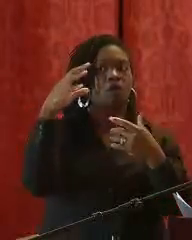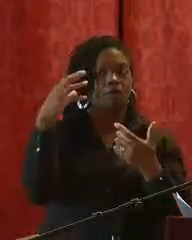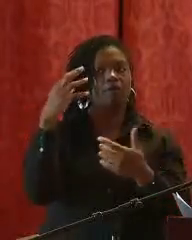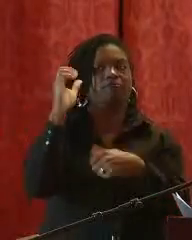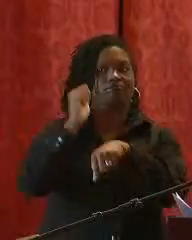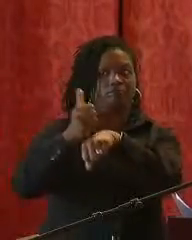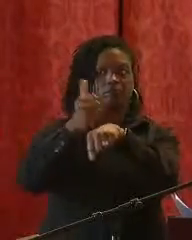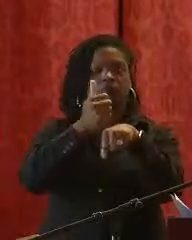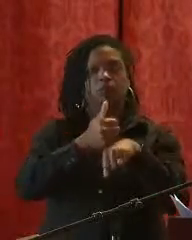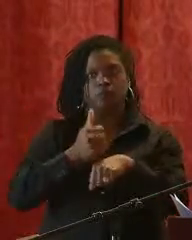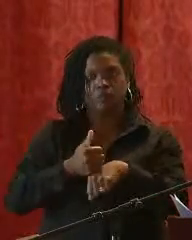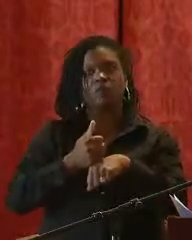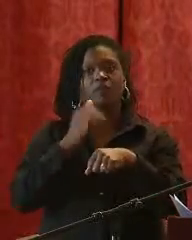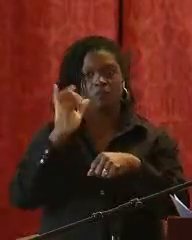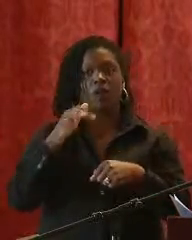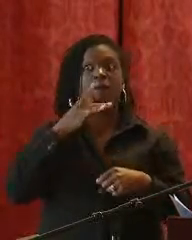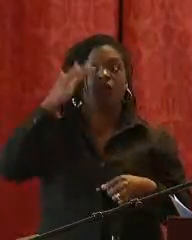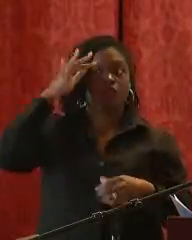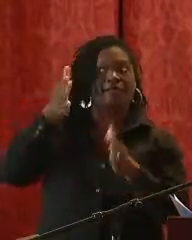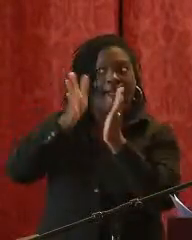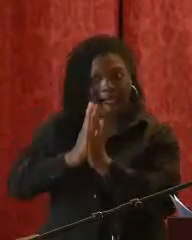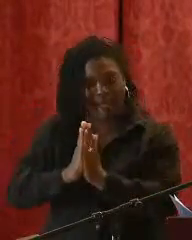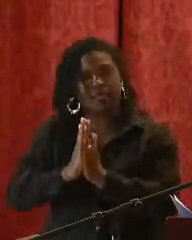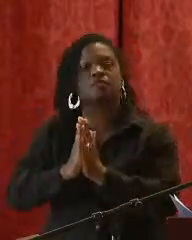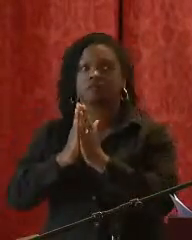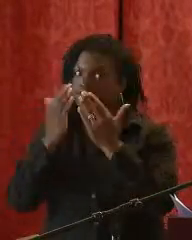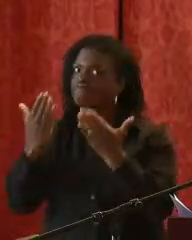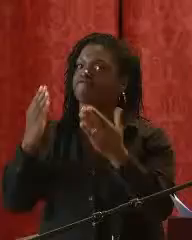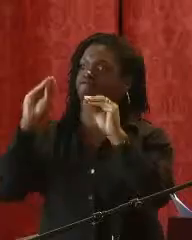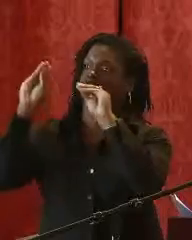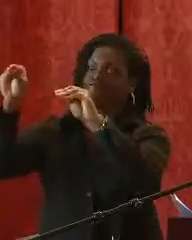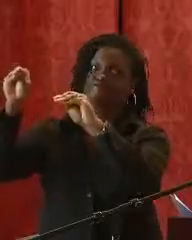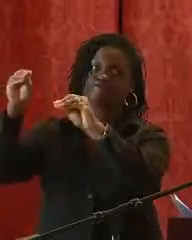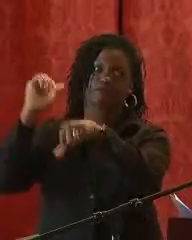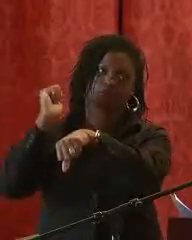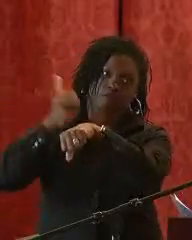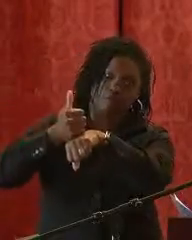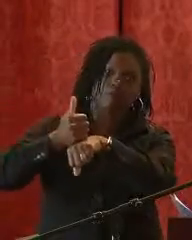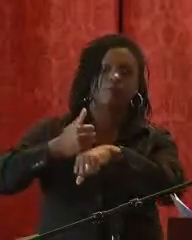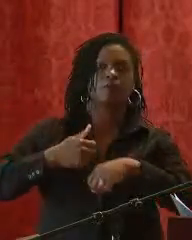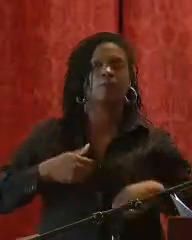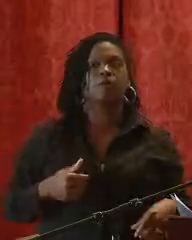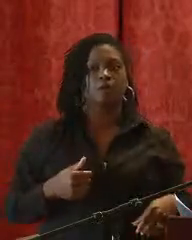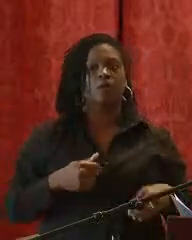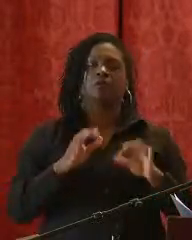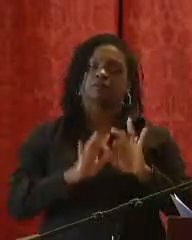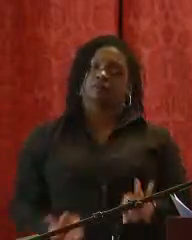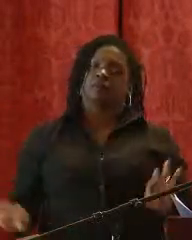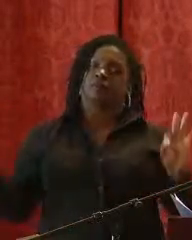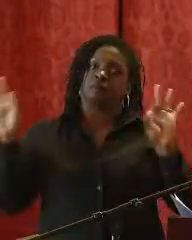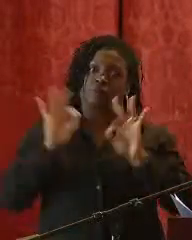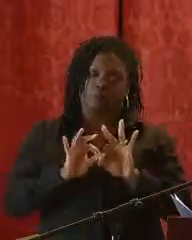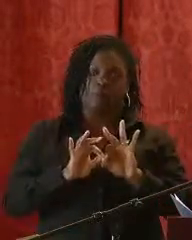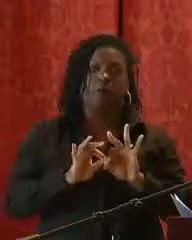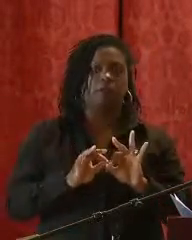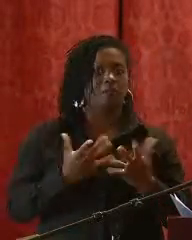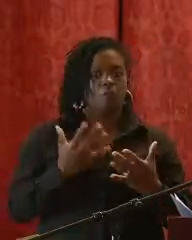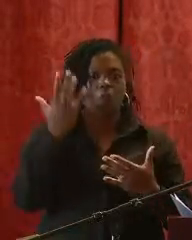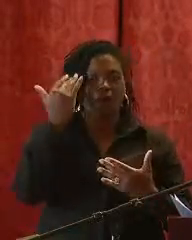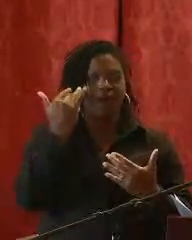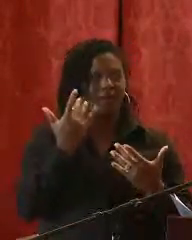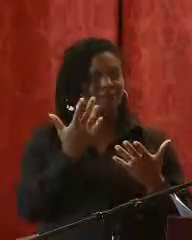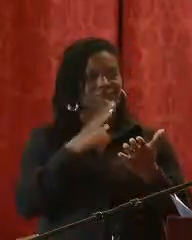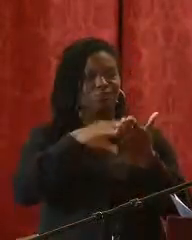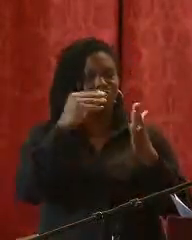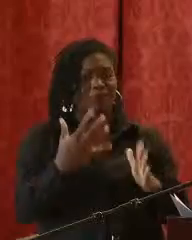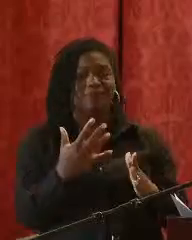request. And this statute is so important because it gives a voice to our children who can't go home and tell